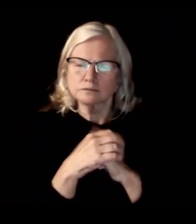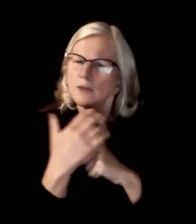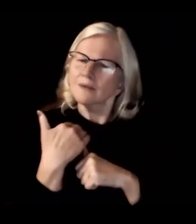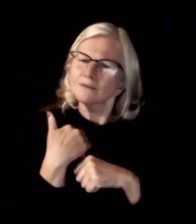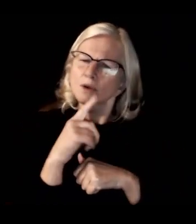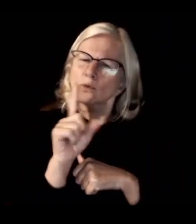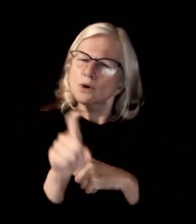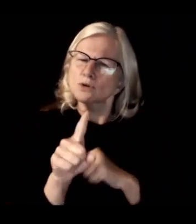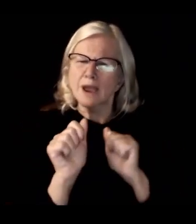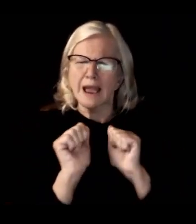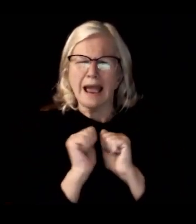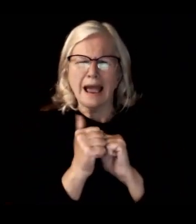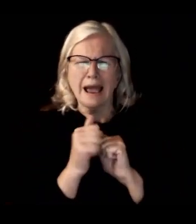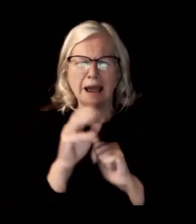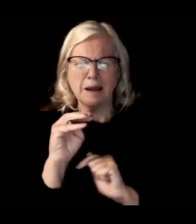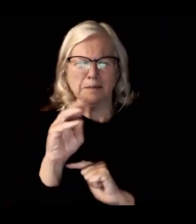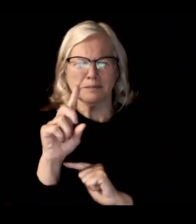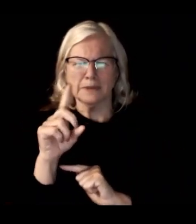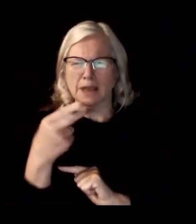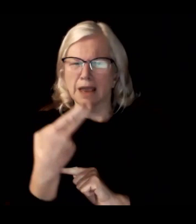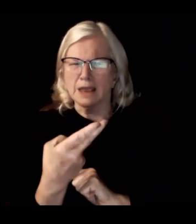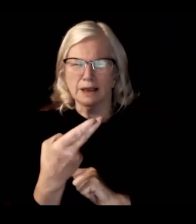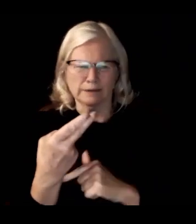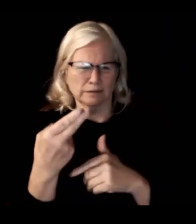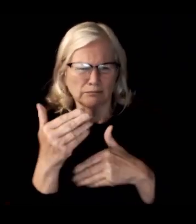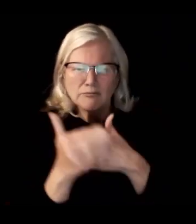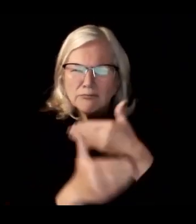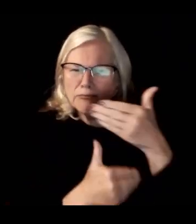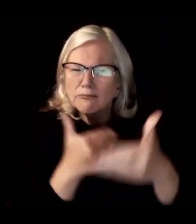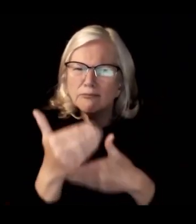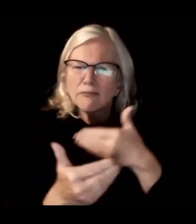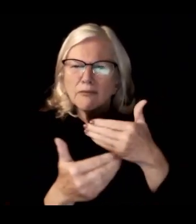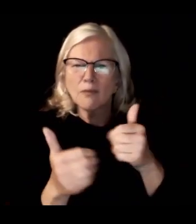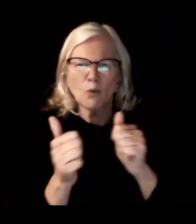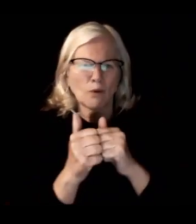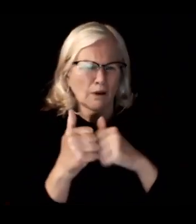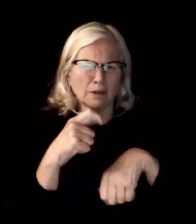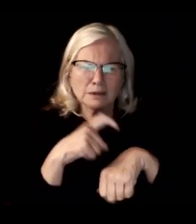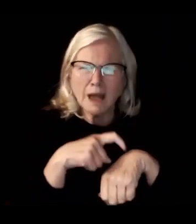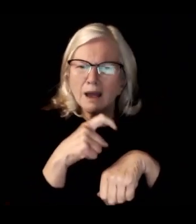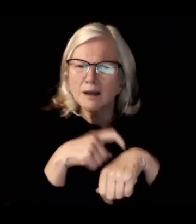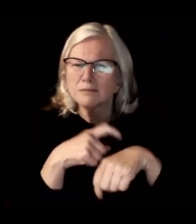capacity, timeliness, and success rate for reaching people?